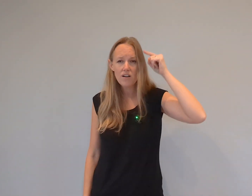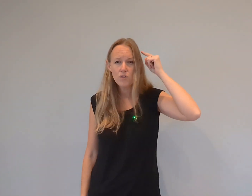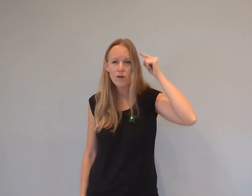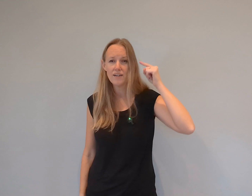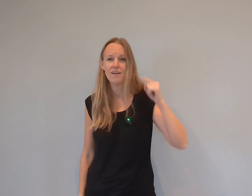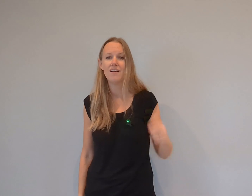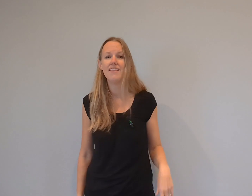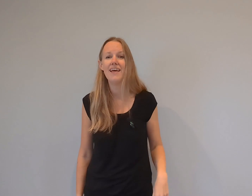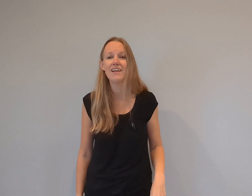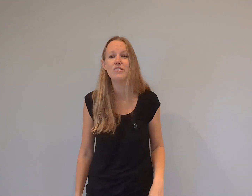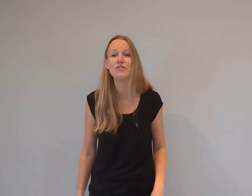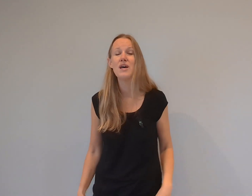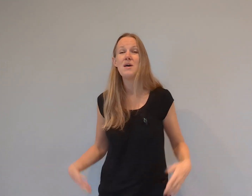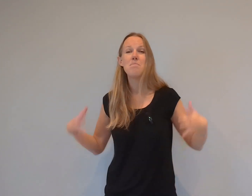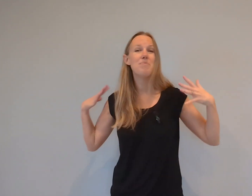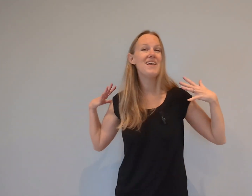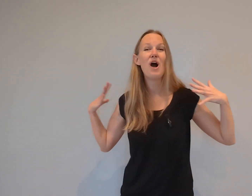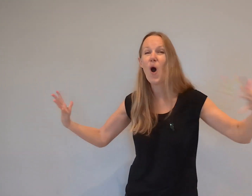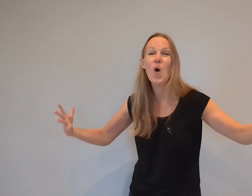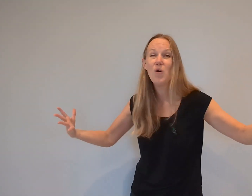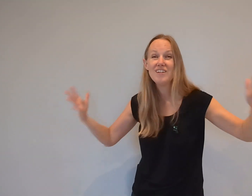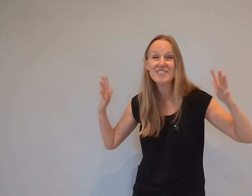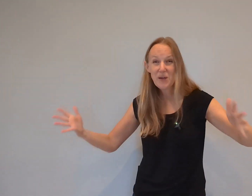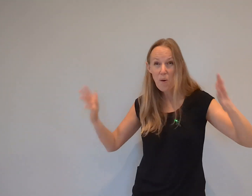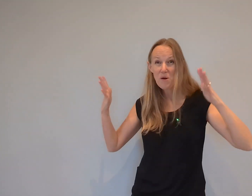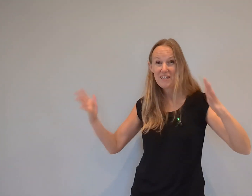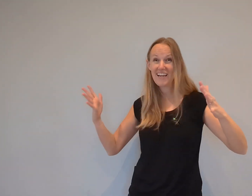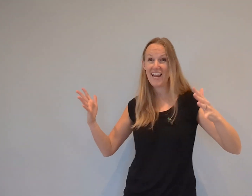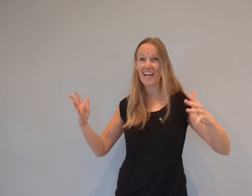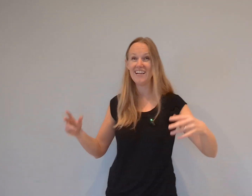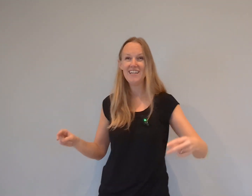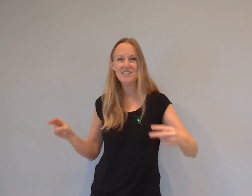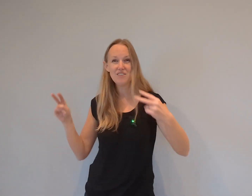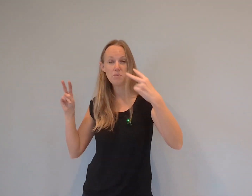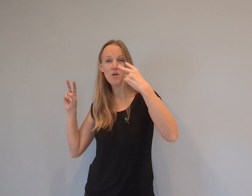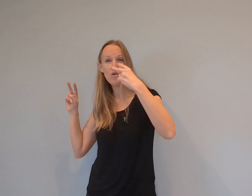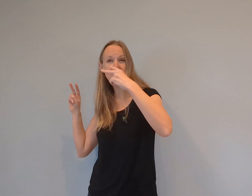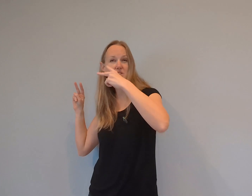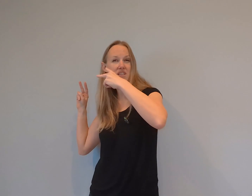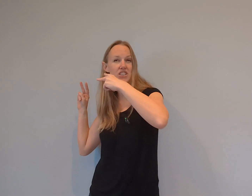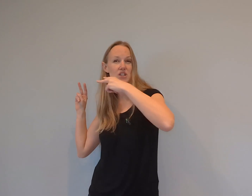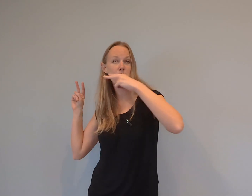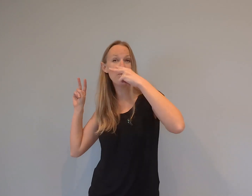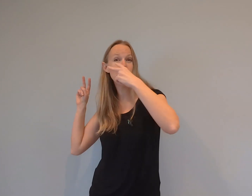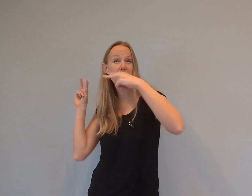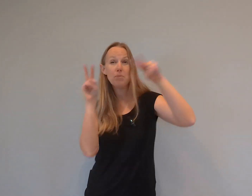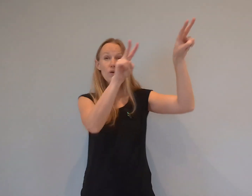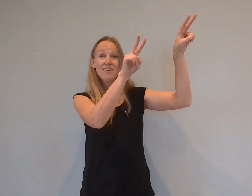who wonder. And then it goes, behold your king. So for behold, you want to show people where to